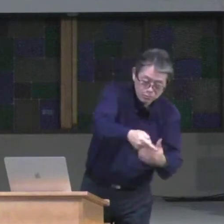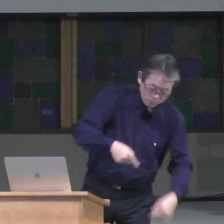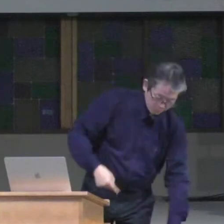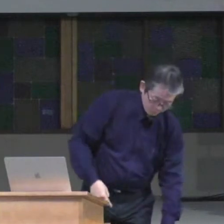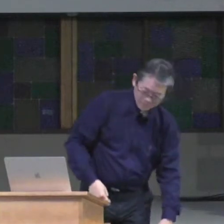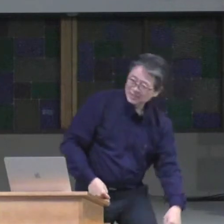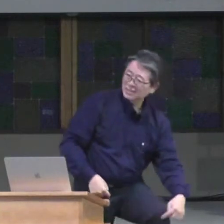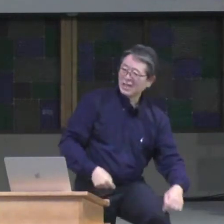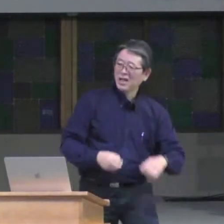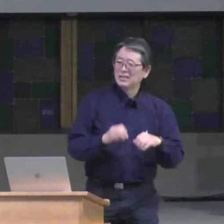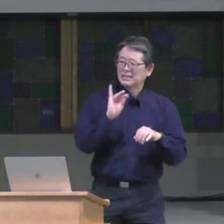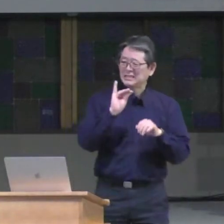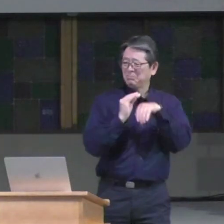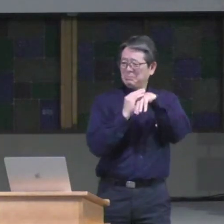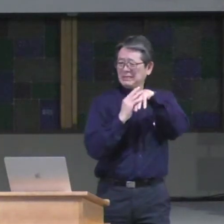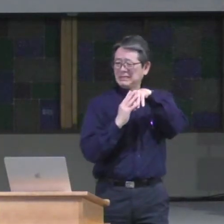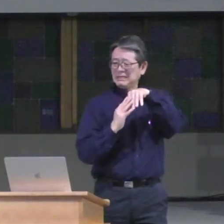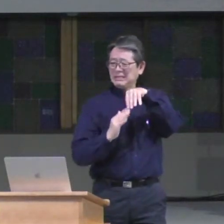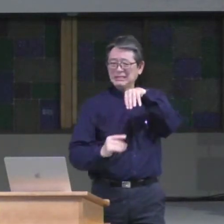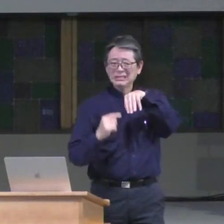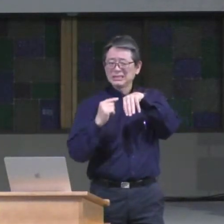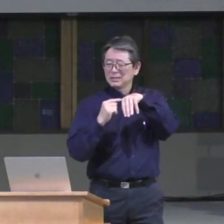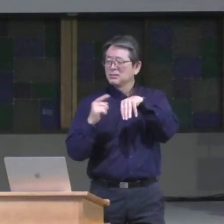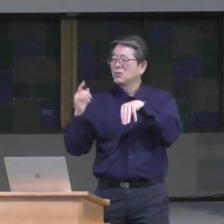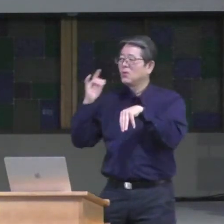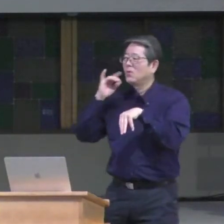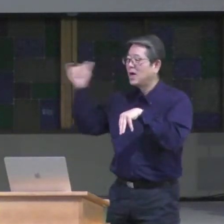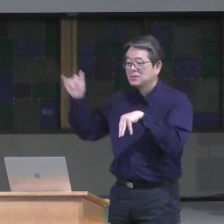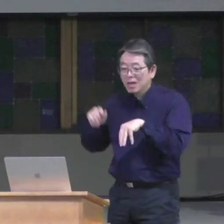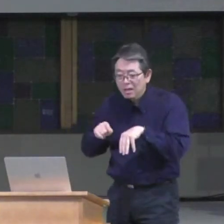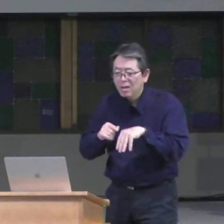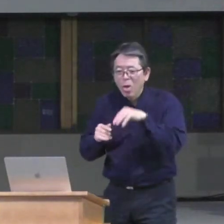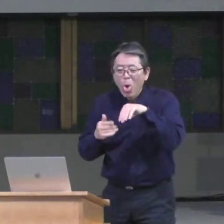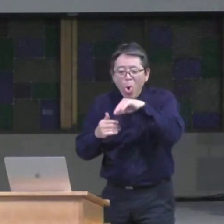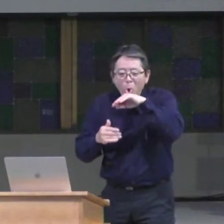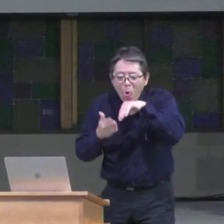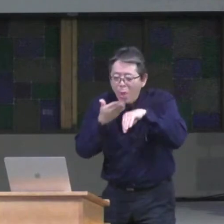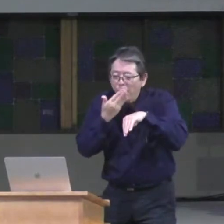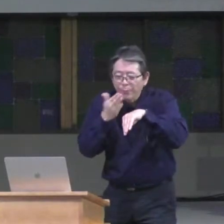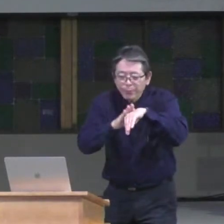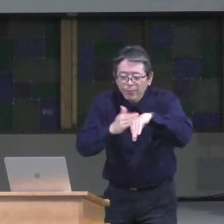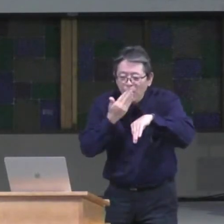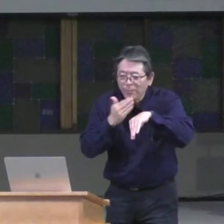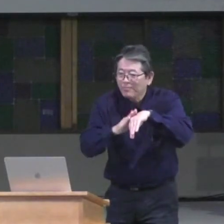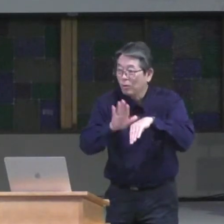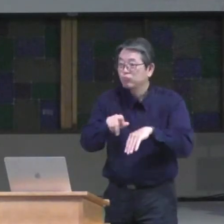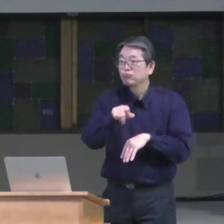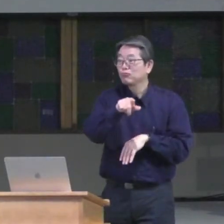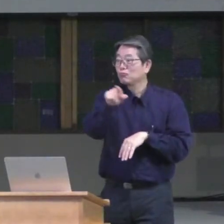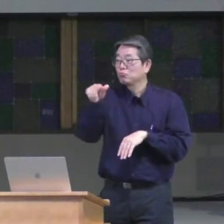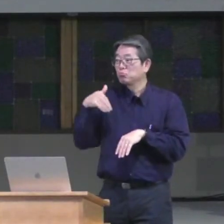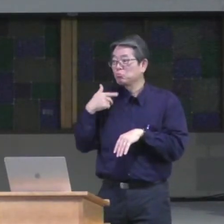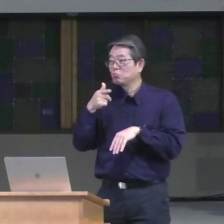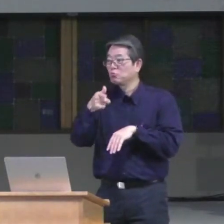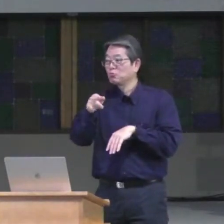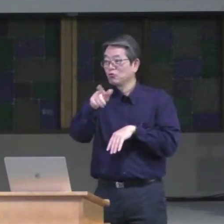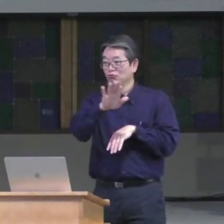fall and skin my knee, and it'd be bleeding. I'd go to my mom, and she'd spit and touch my knee,